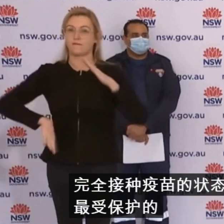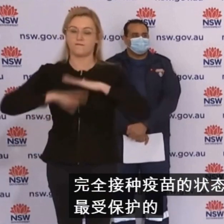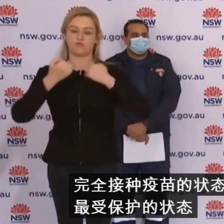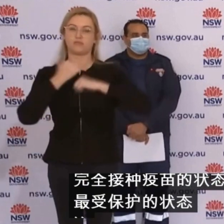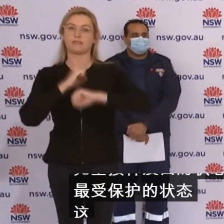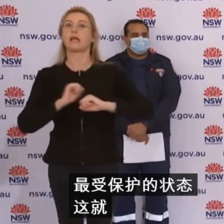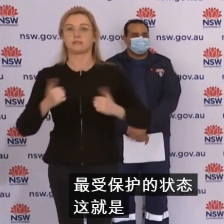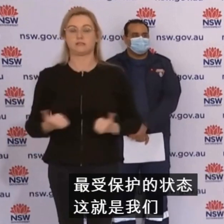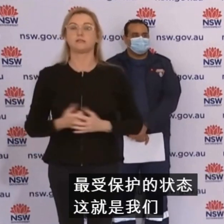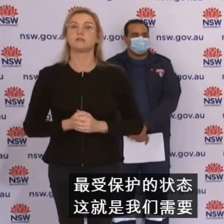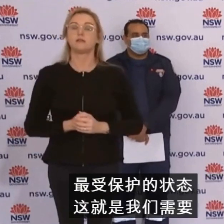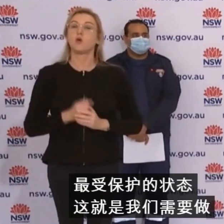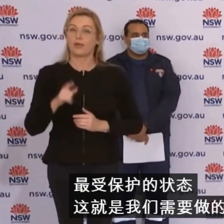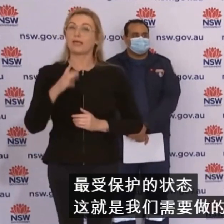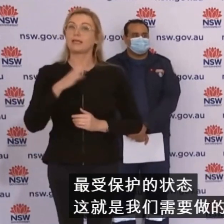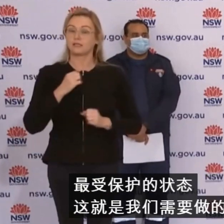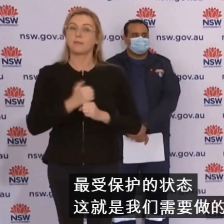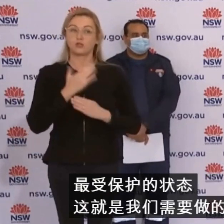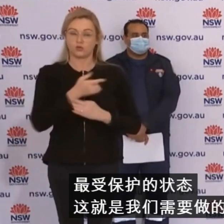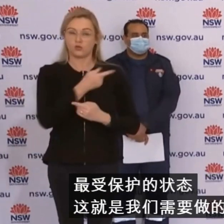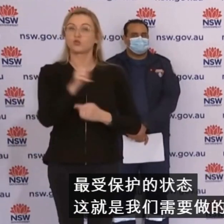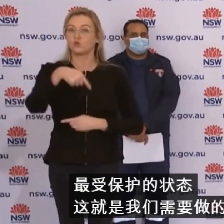state as soon as possible. And that's what we need to do.